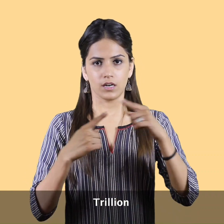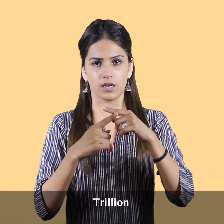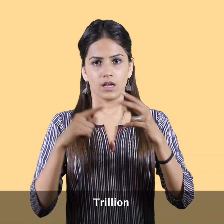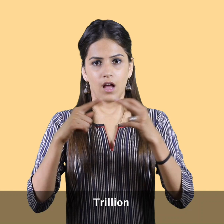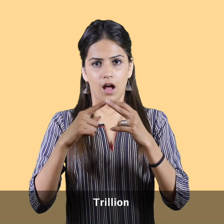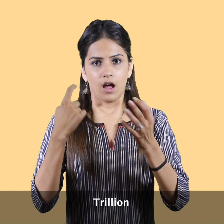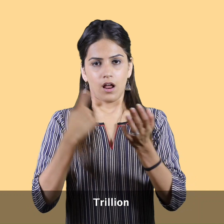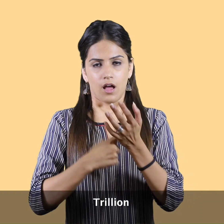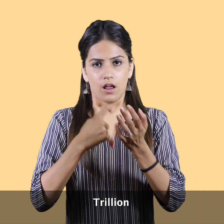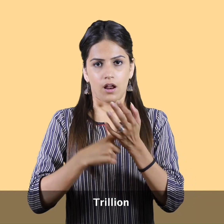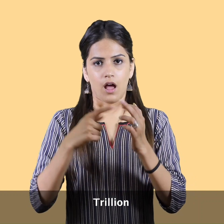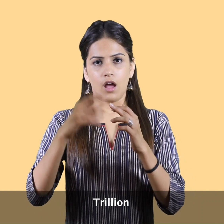trillion,